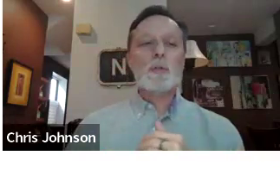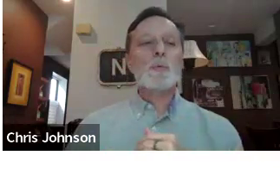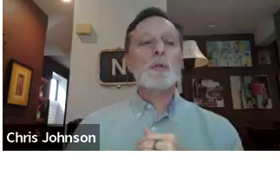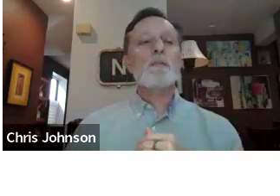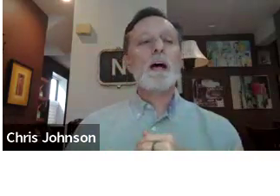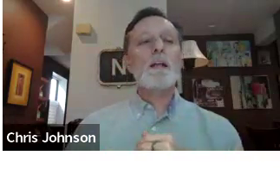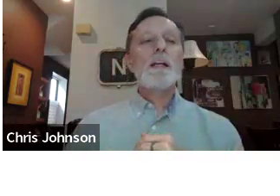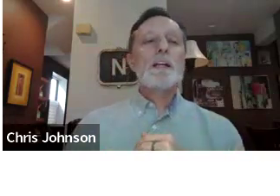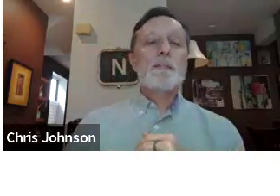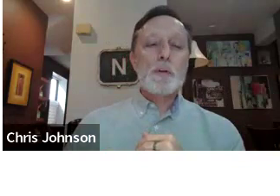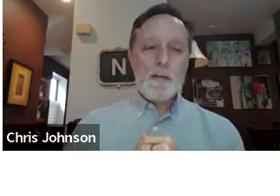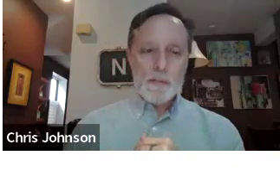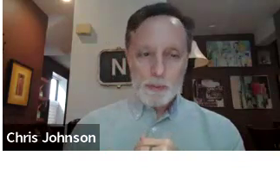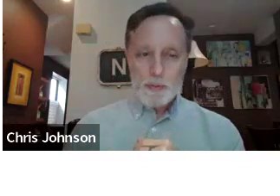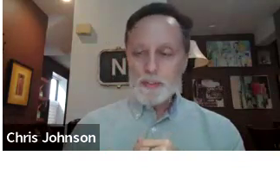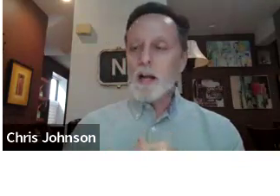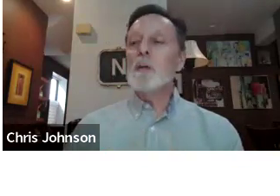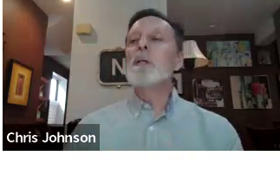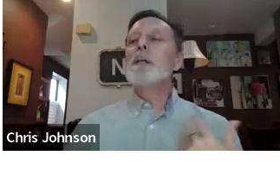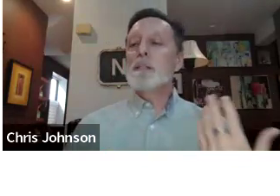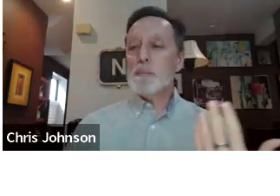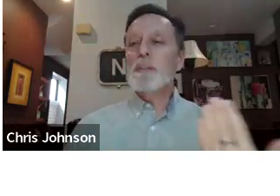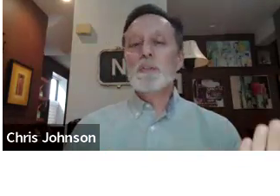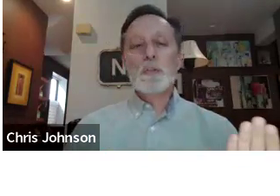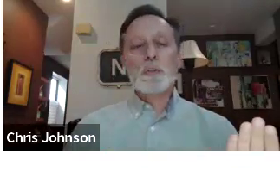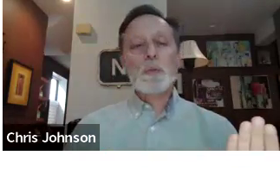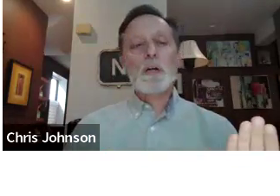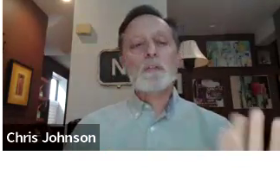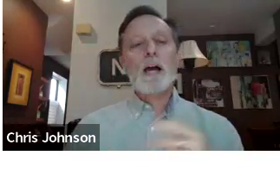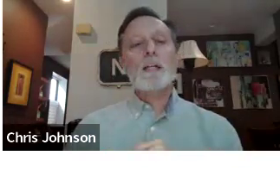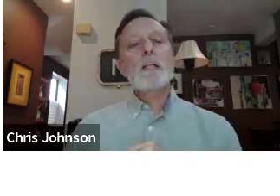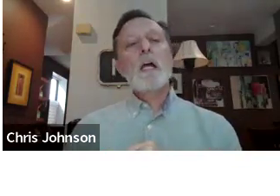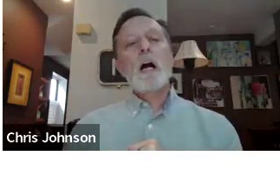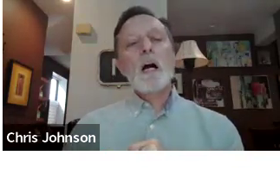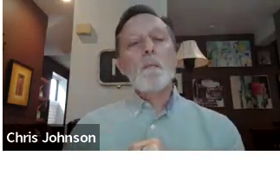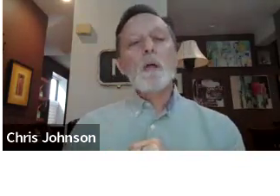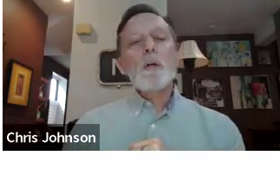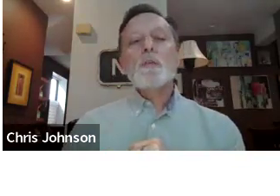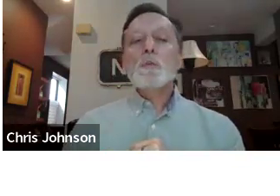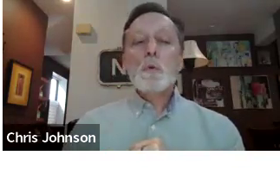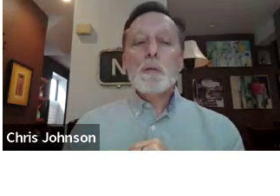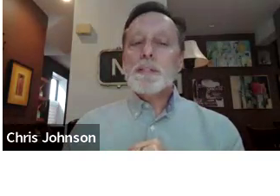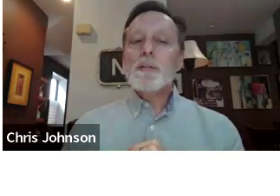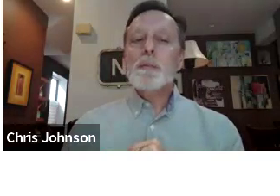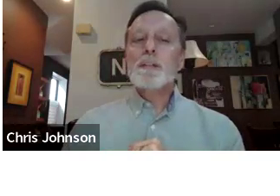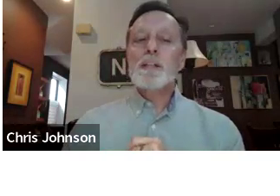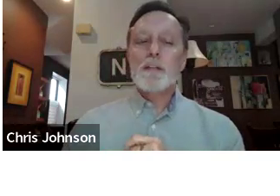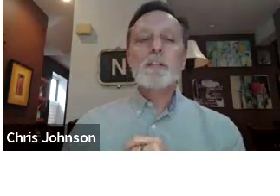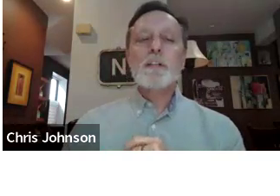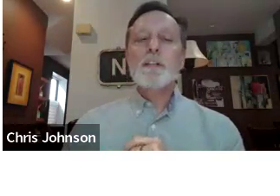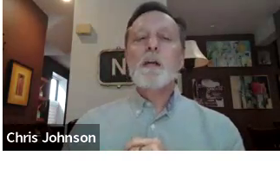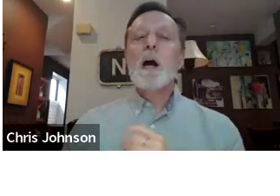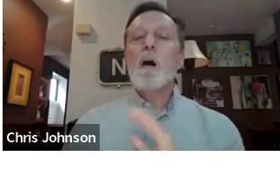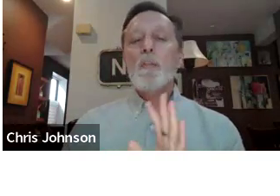office, typically insurance will cover that. If your office burns down, typically insurance will cover that. Storms are